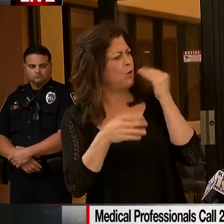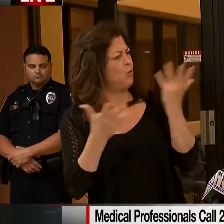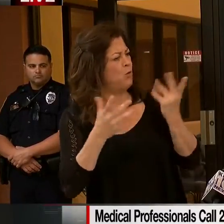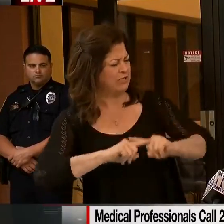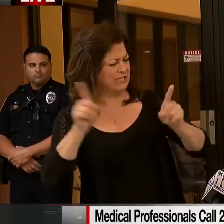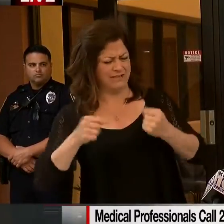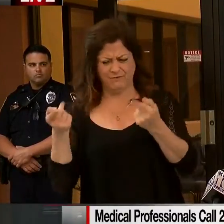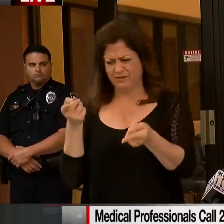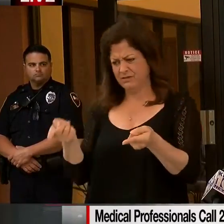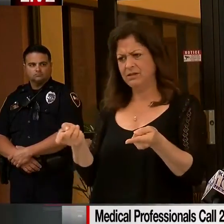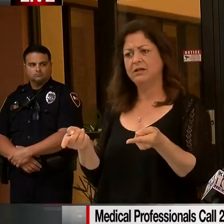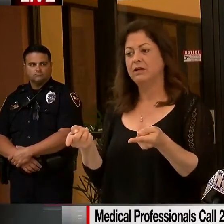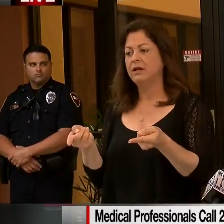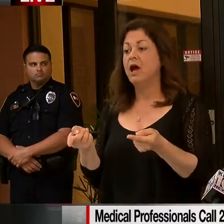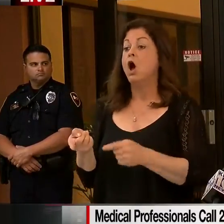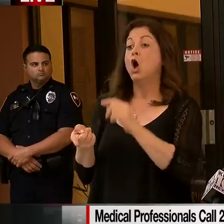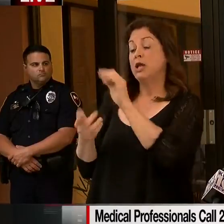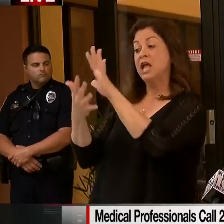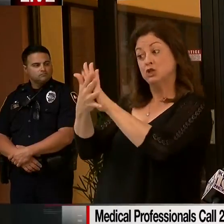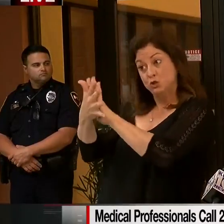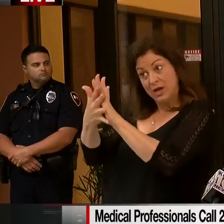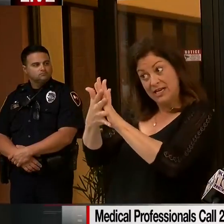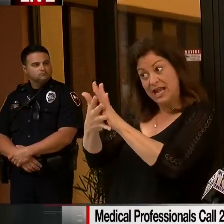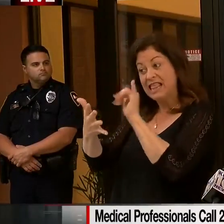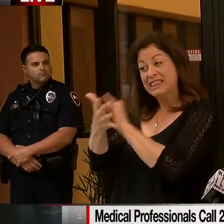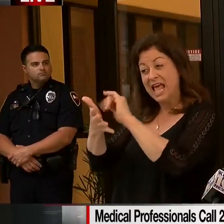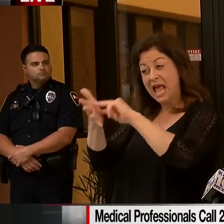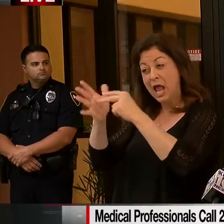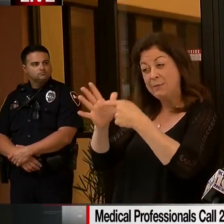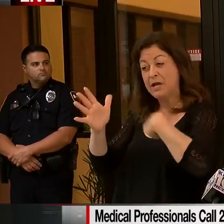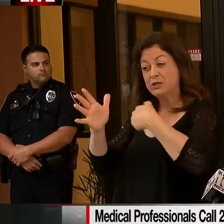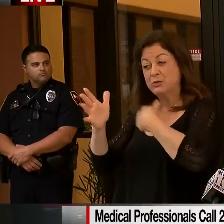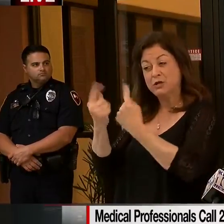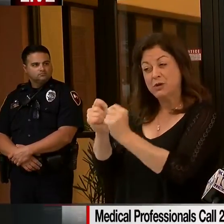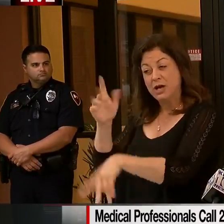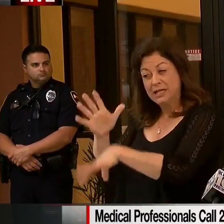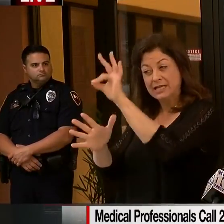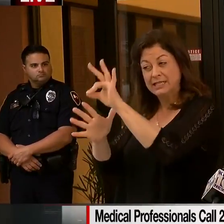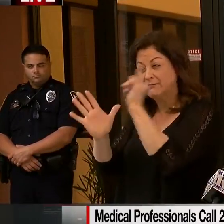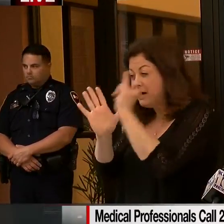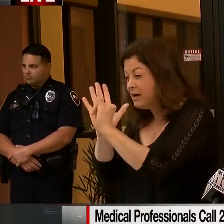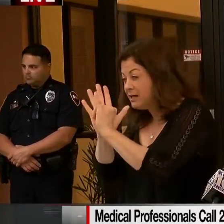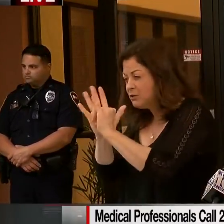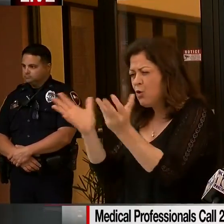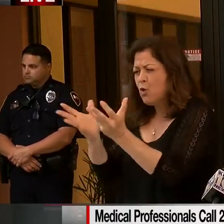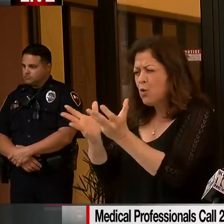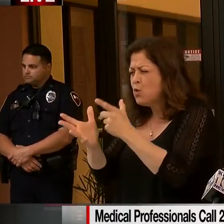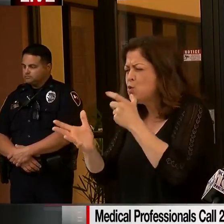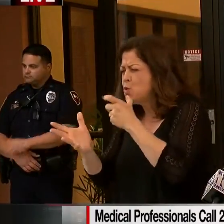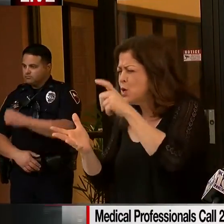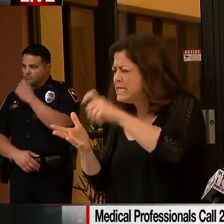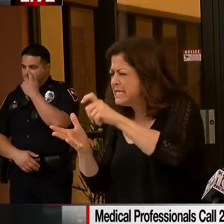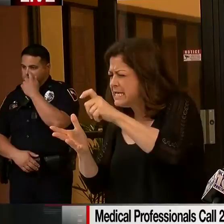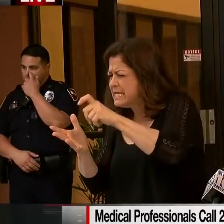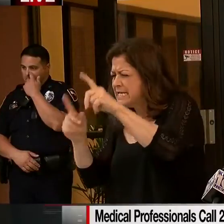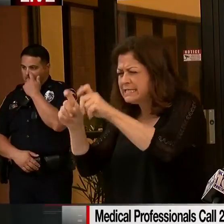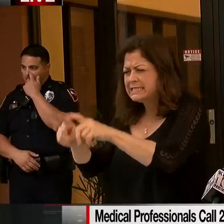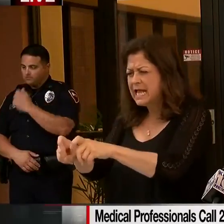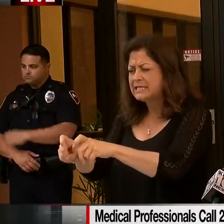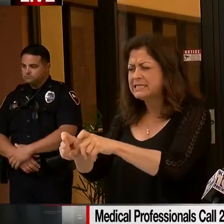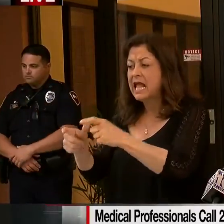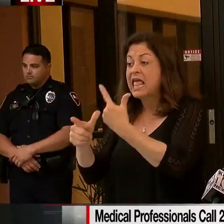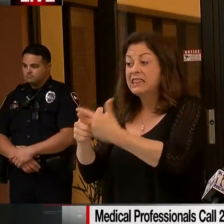is us trying to identify that population that would ultimately need testing. All right. And then the severity